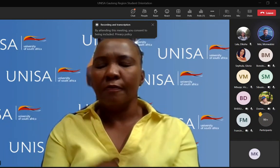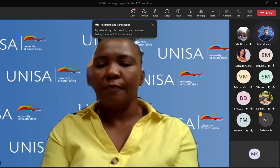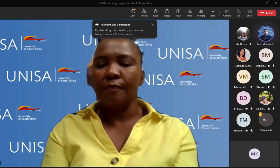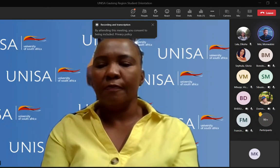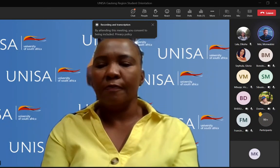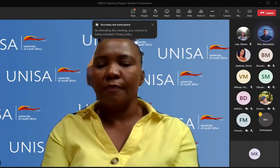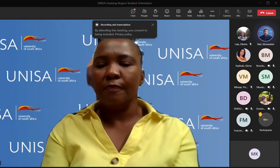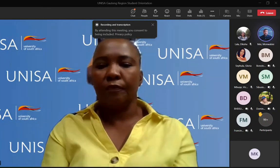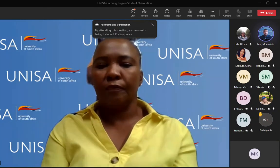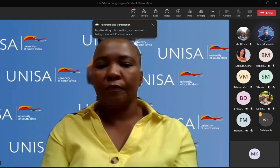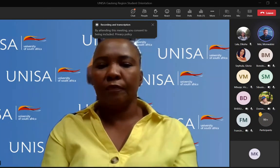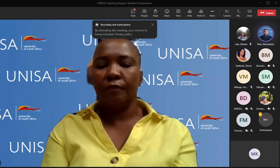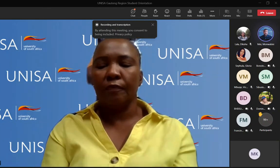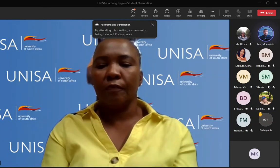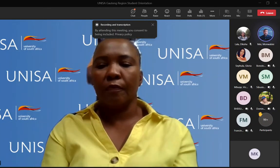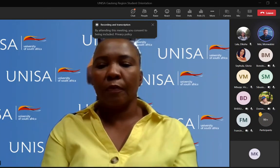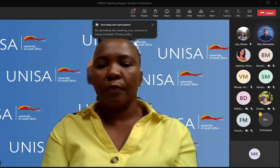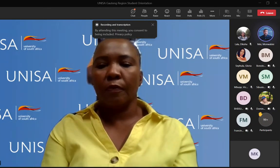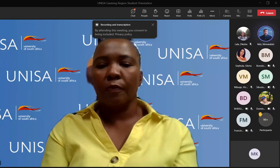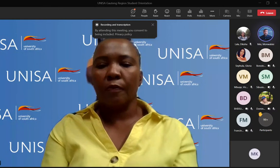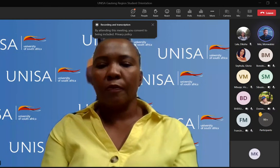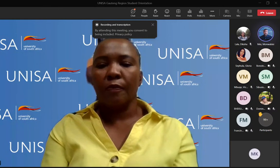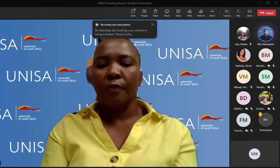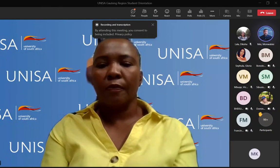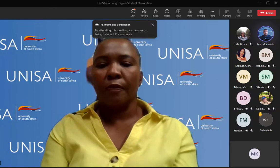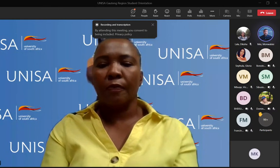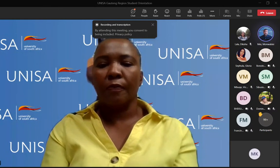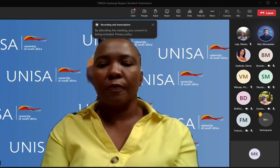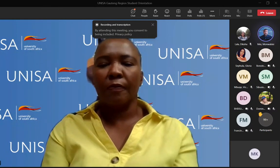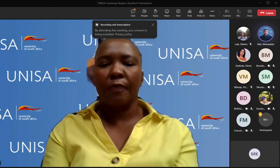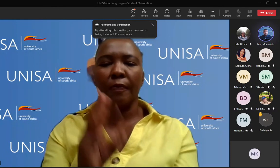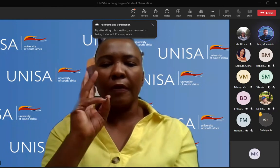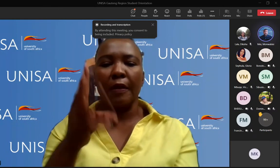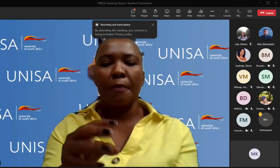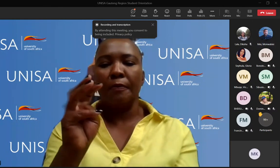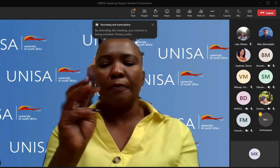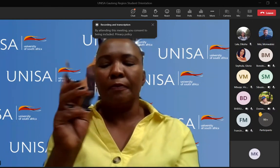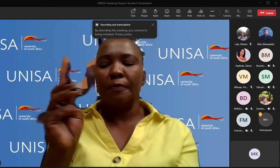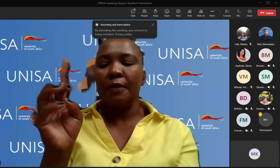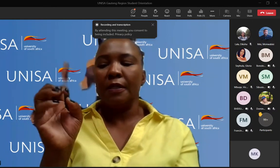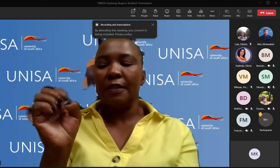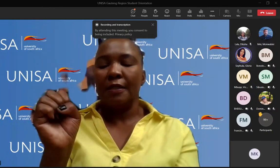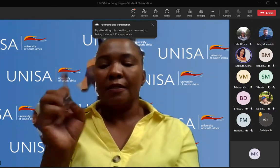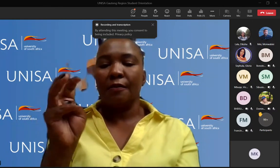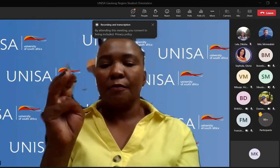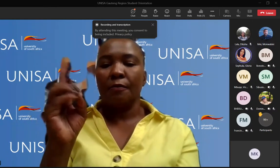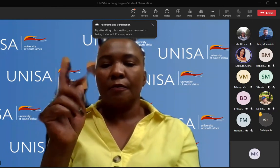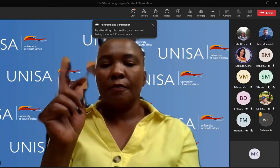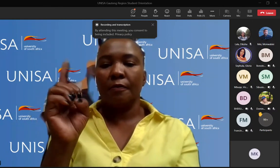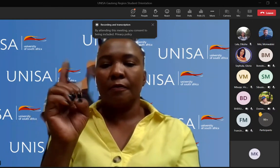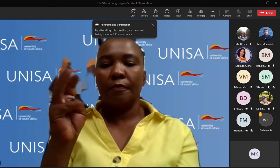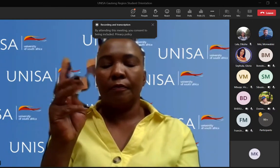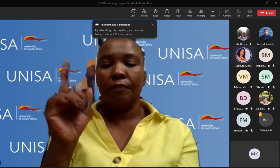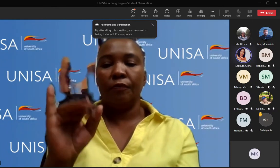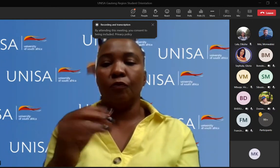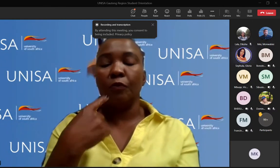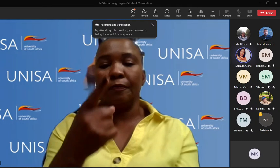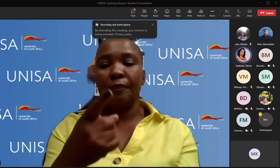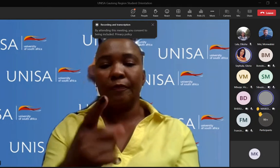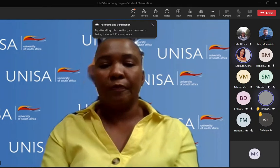okay okay let us give miss matama an opportunity to respond to you thank you for your question